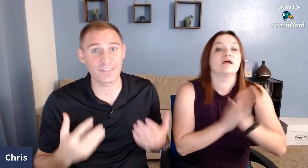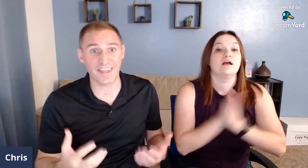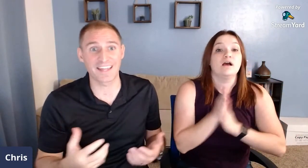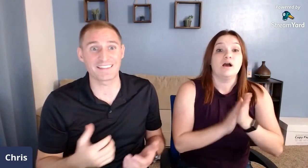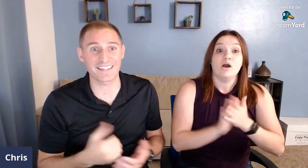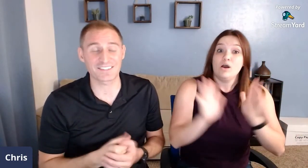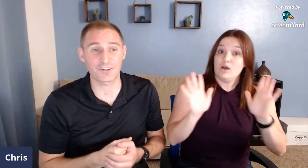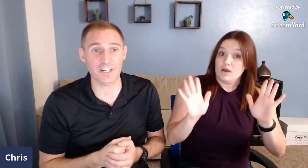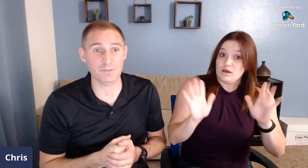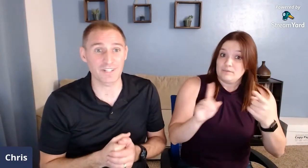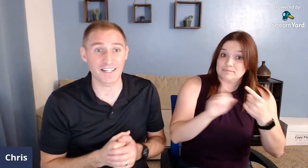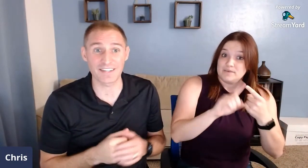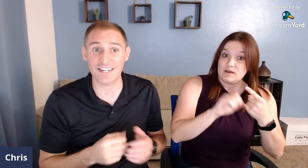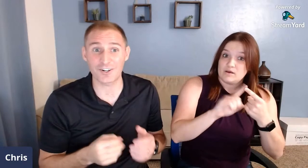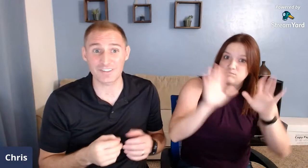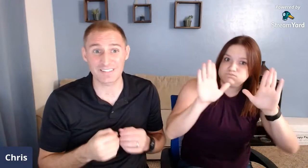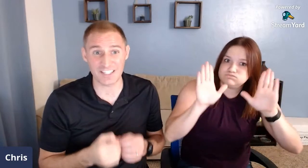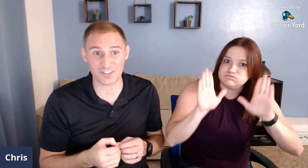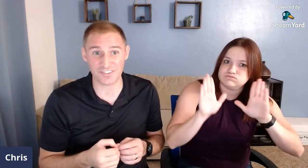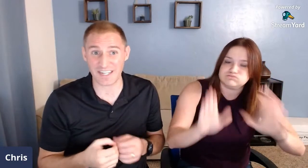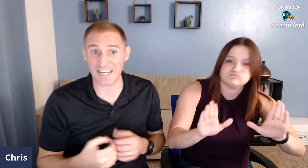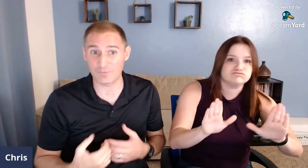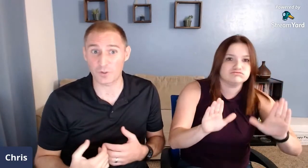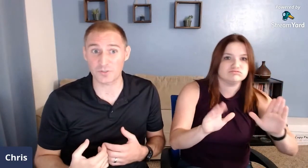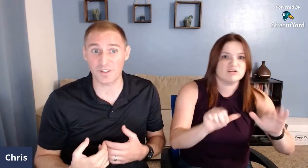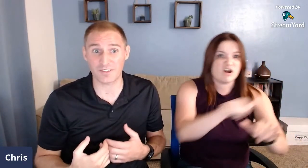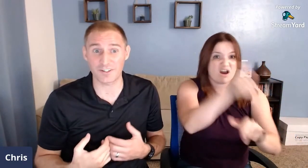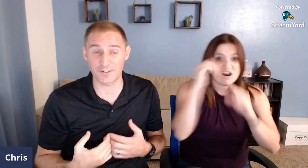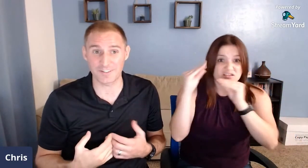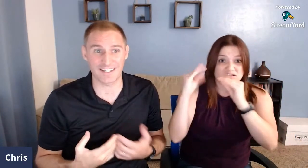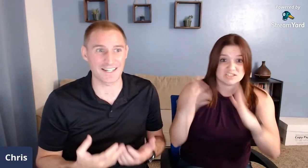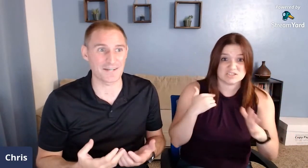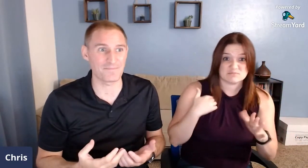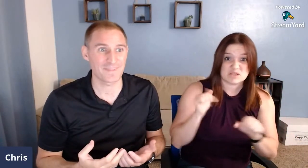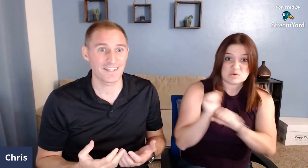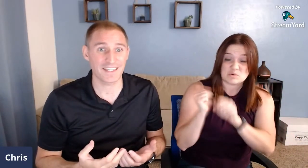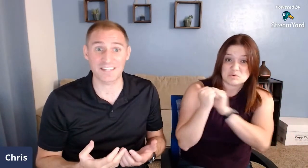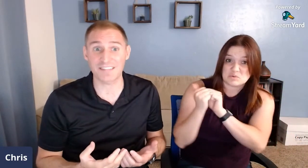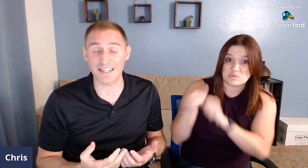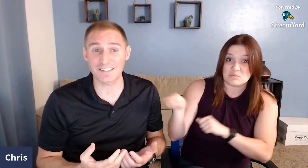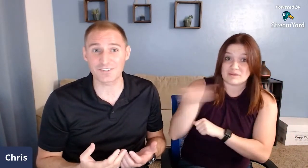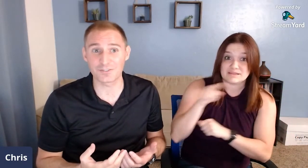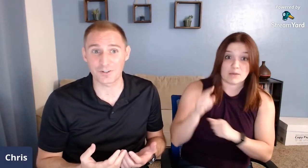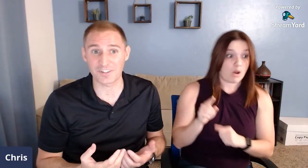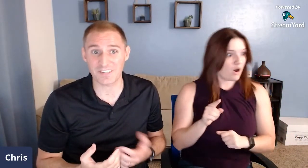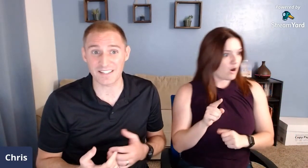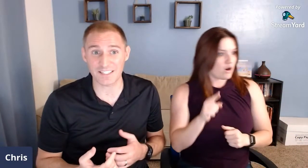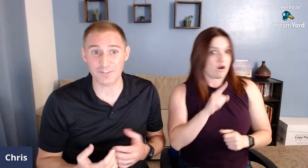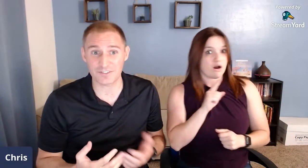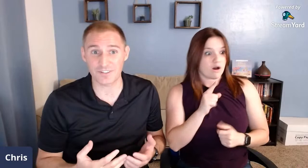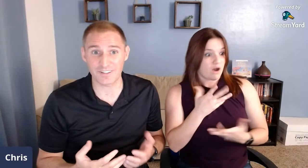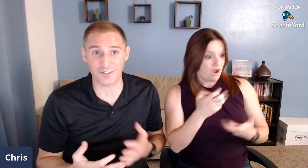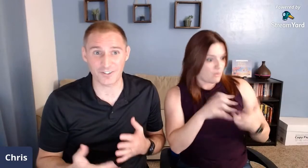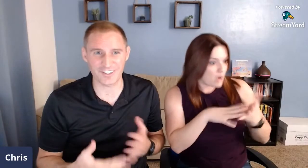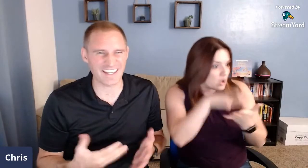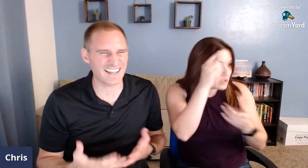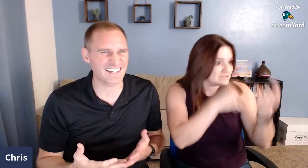all, that's incredible. Not all teachers that I've worked with are excited to learn sign